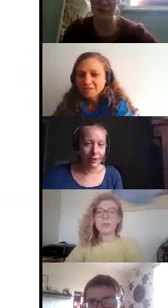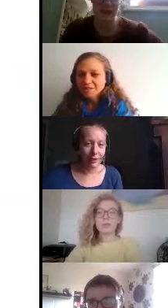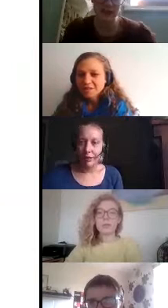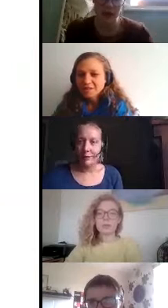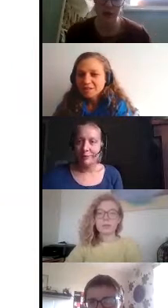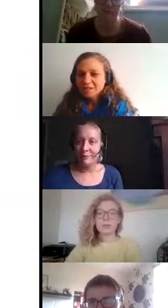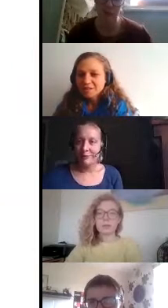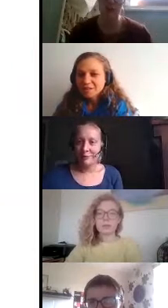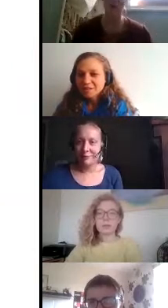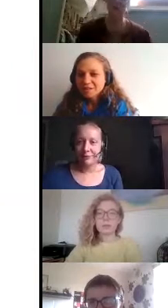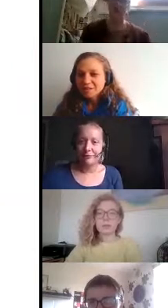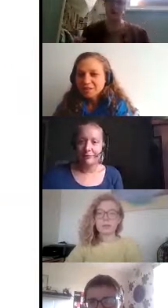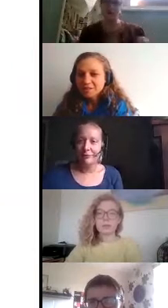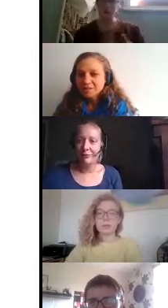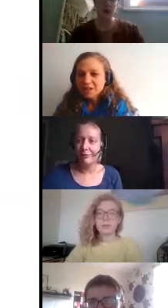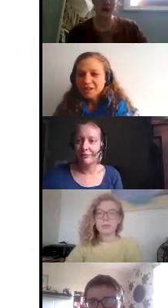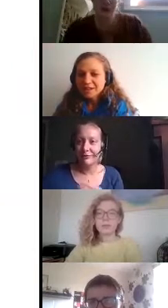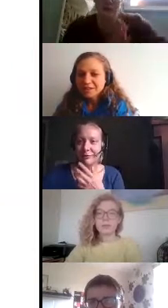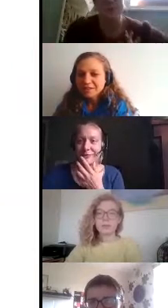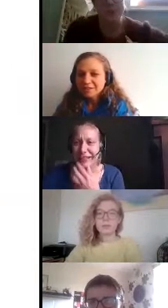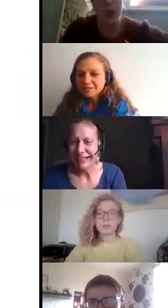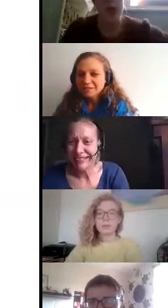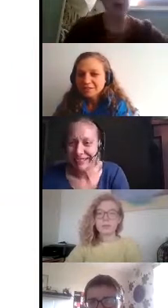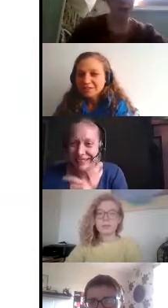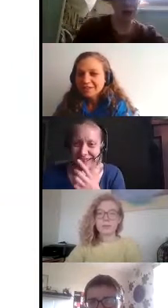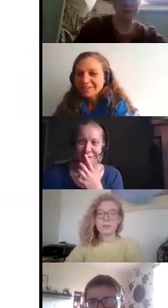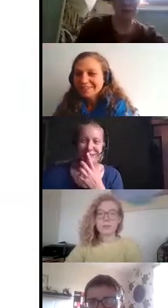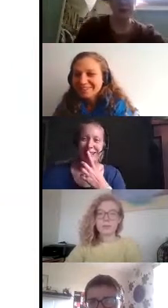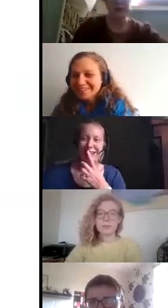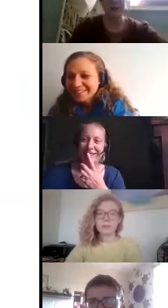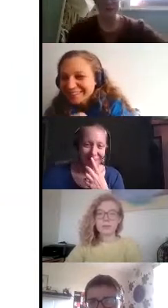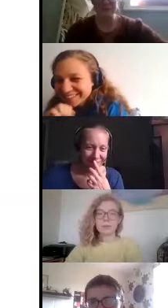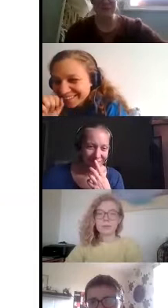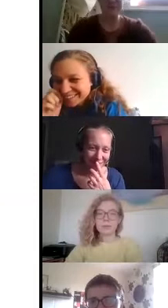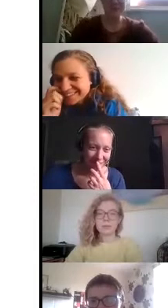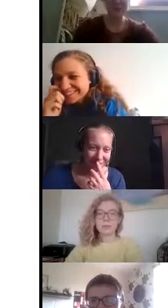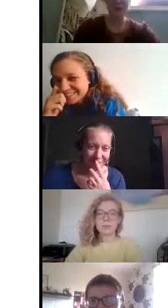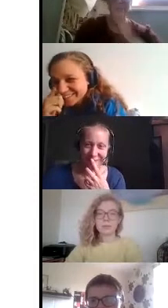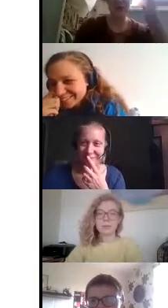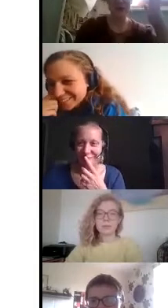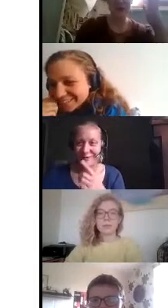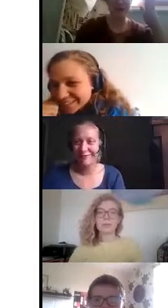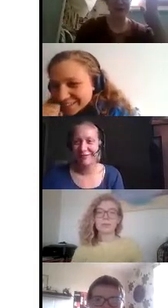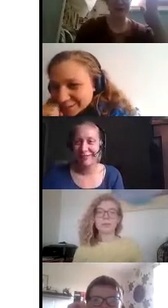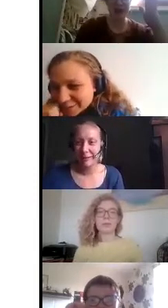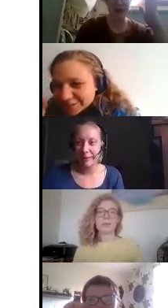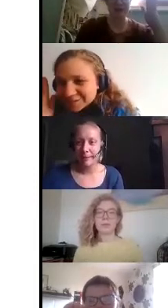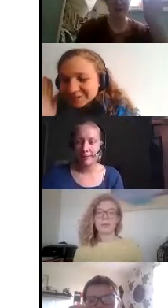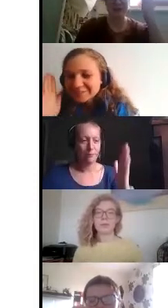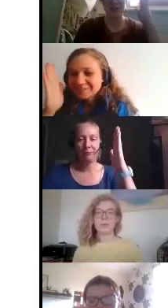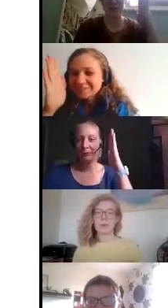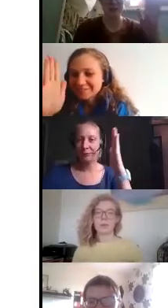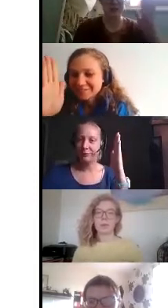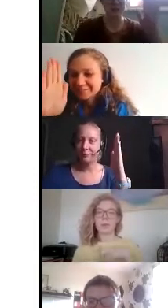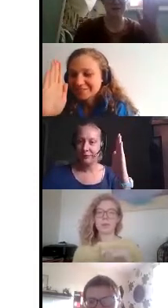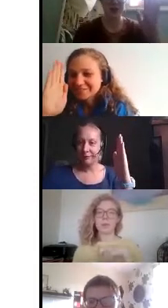Yeah, feel free to shout out if you want to go over anyone. Yeah, can you do K again? I was going to say K. So you got your canvas hand.